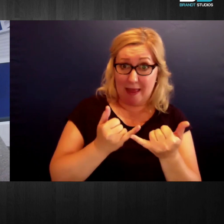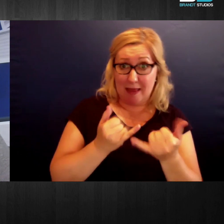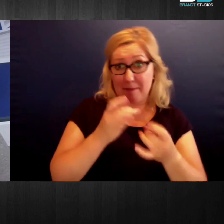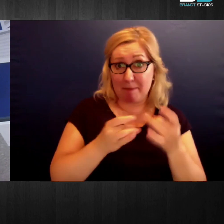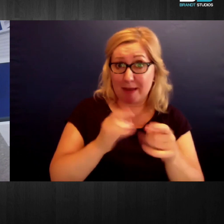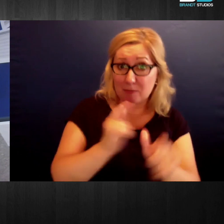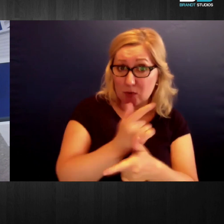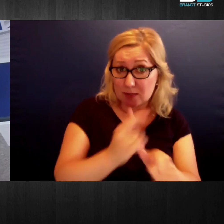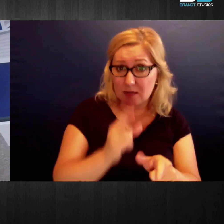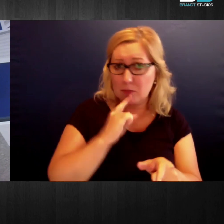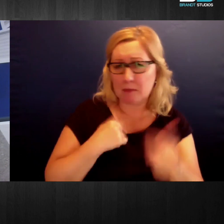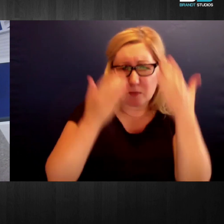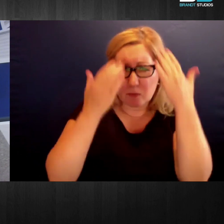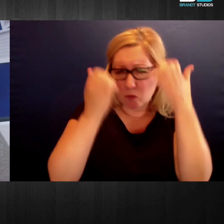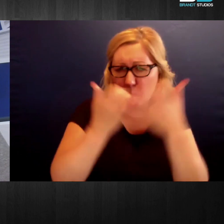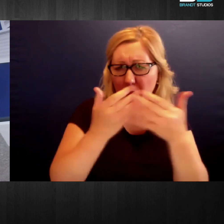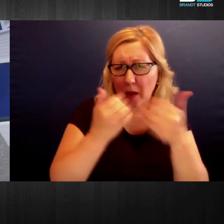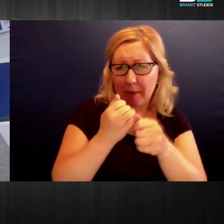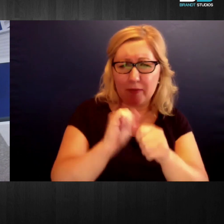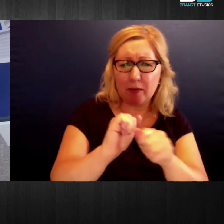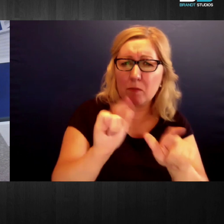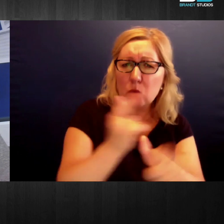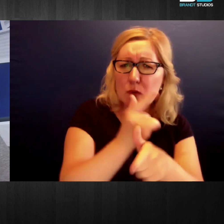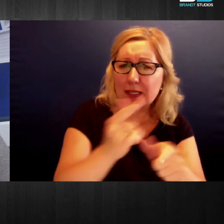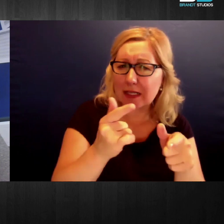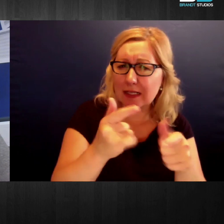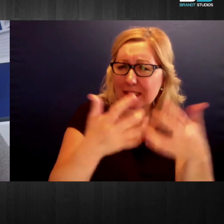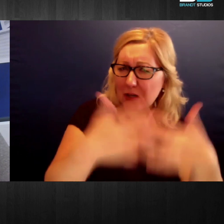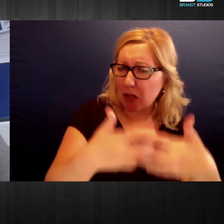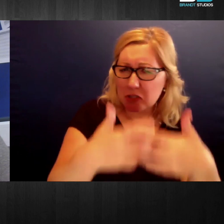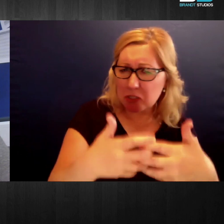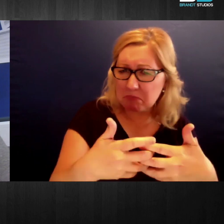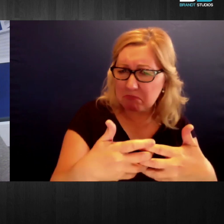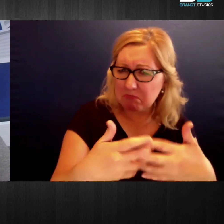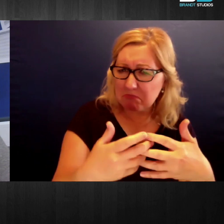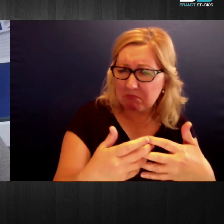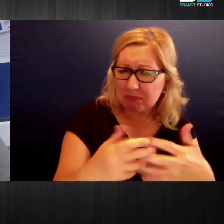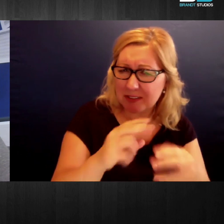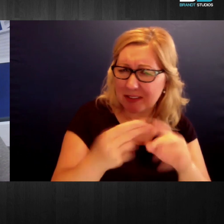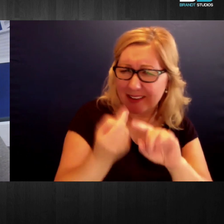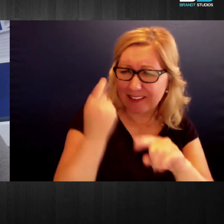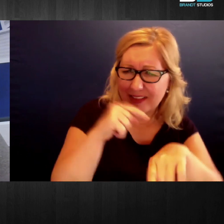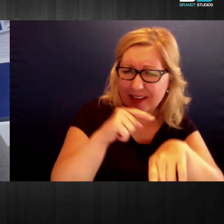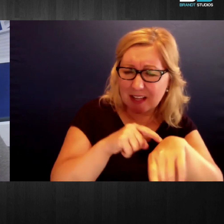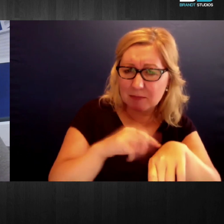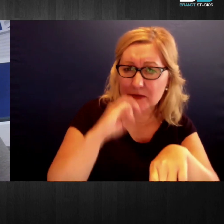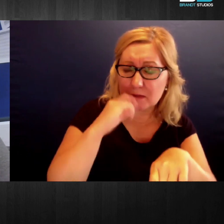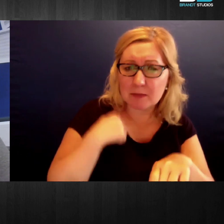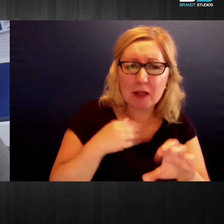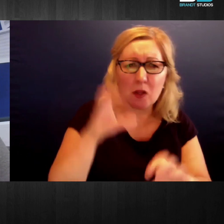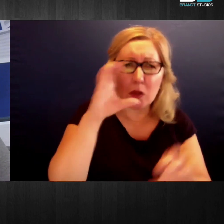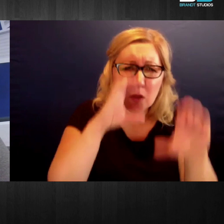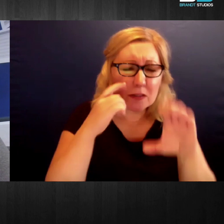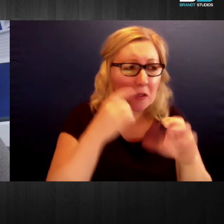So I went and I looked around at educational options. So I went back as a mature